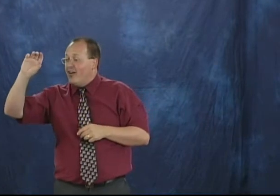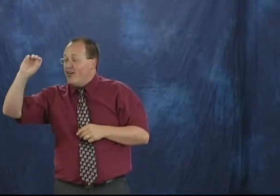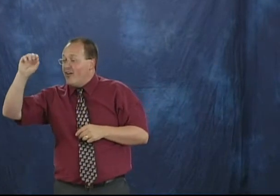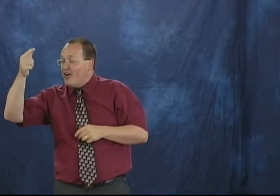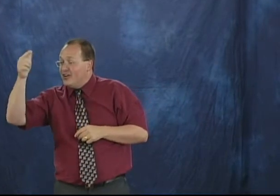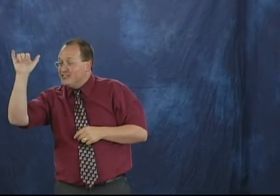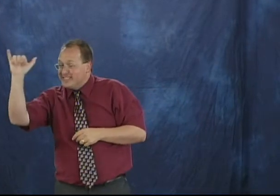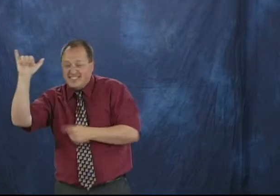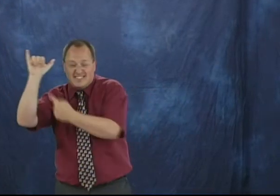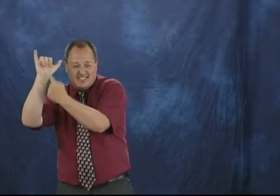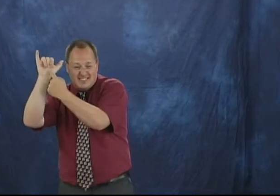funeral.